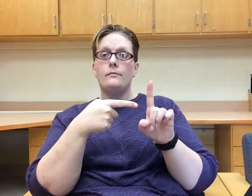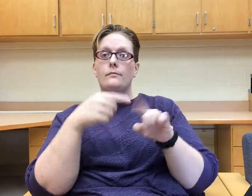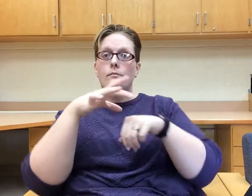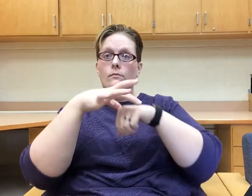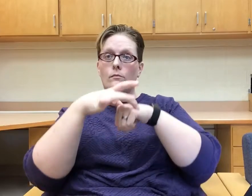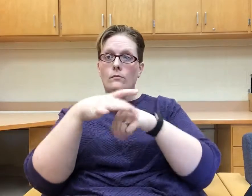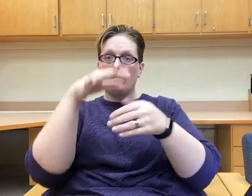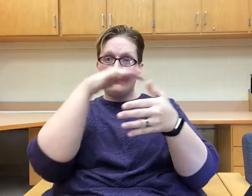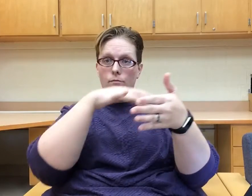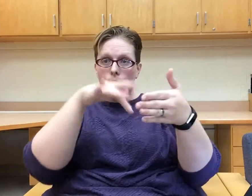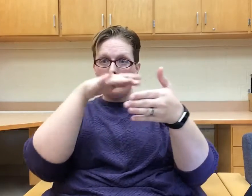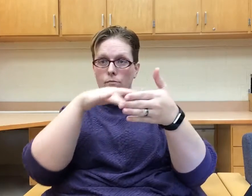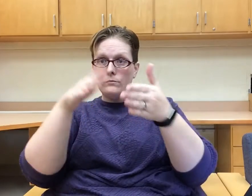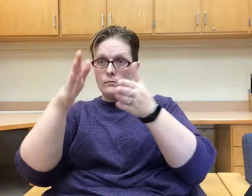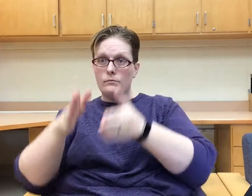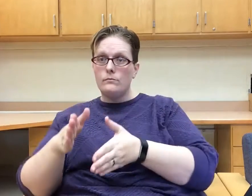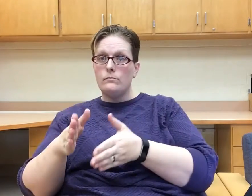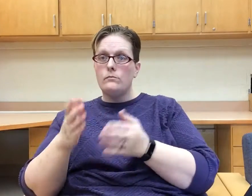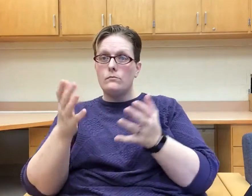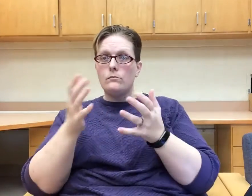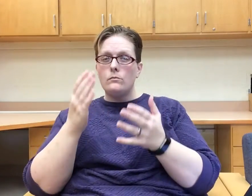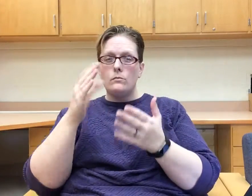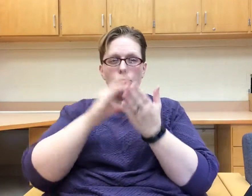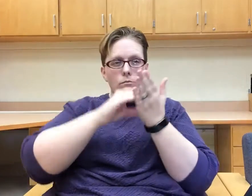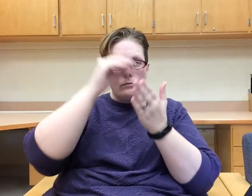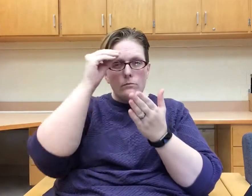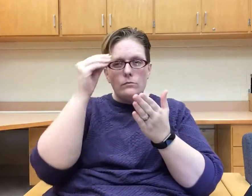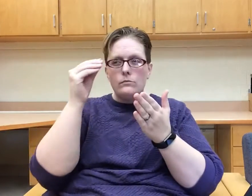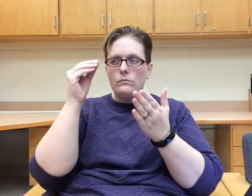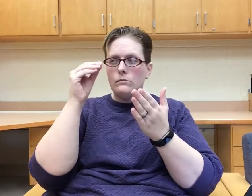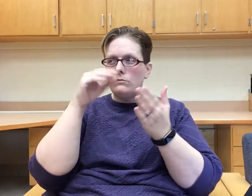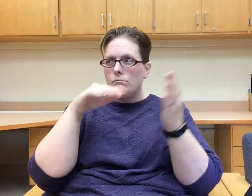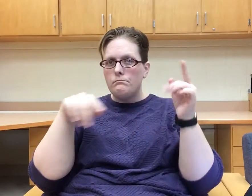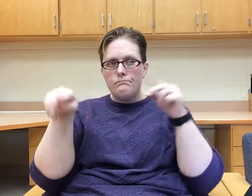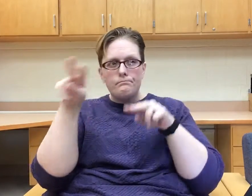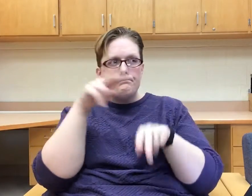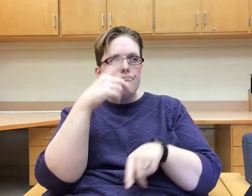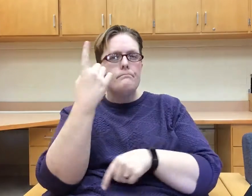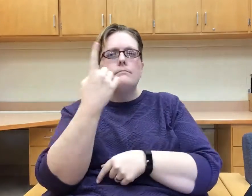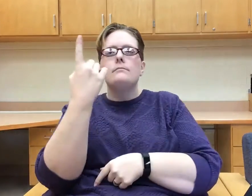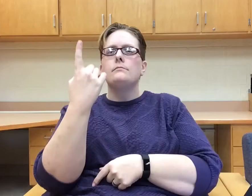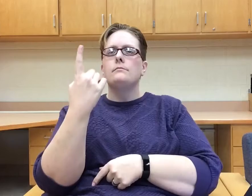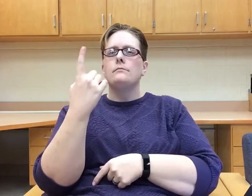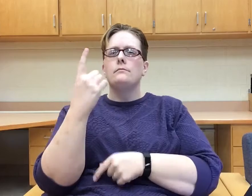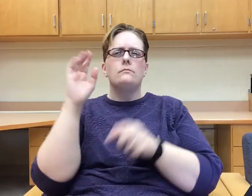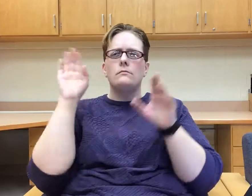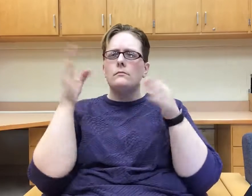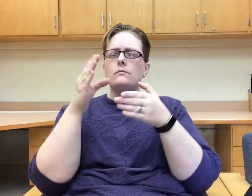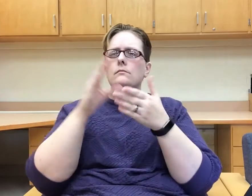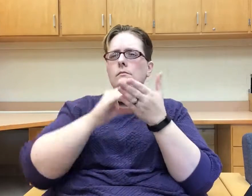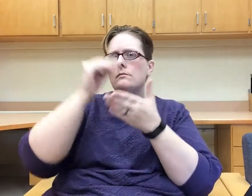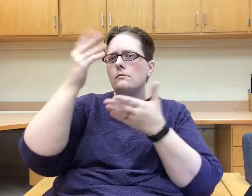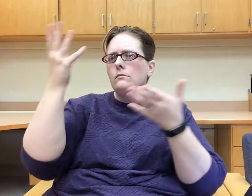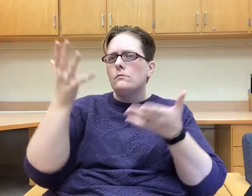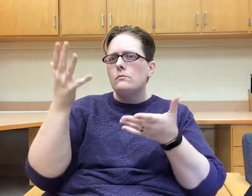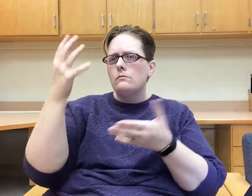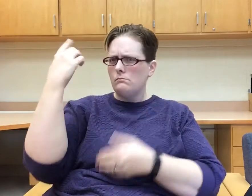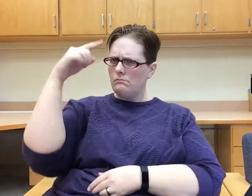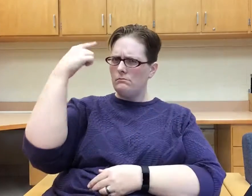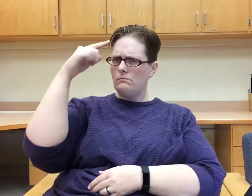So, the geographer is a person who studies and learns about what's going on. What does he